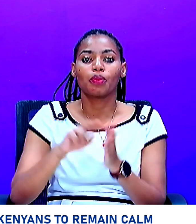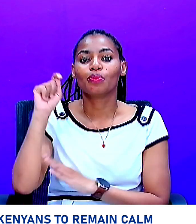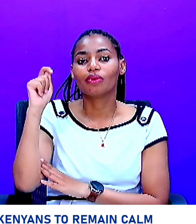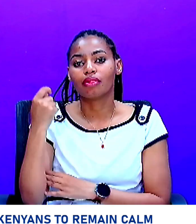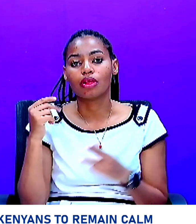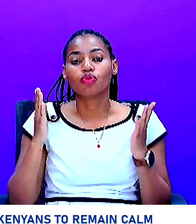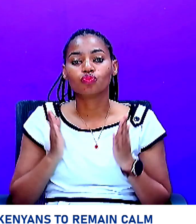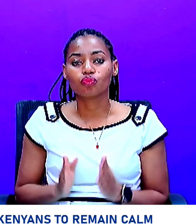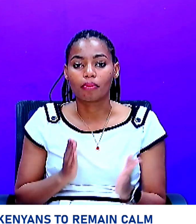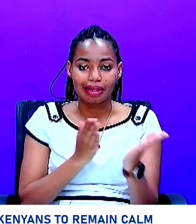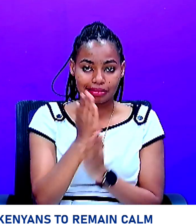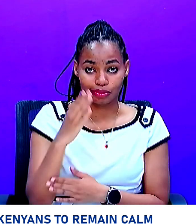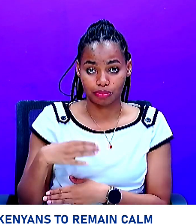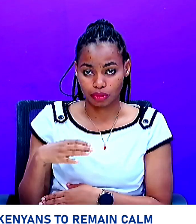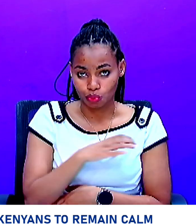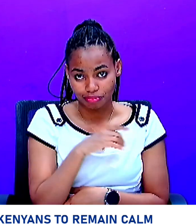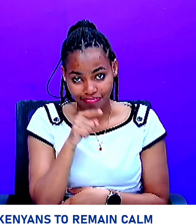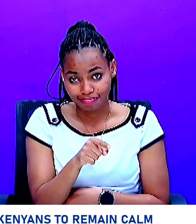Another news update, President William Ruto has